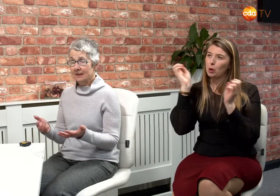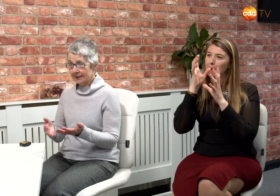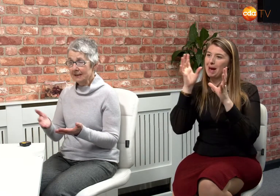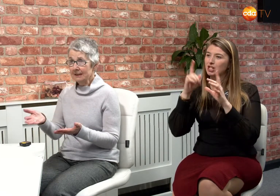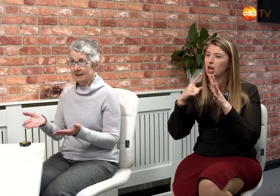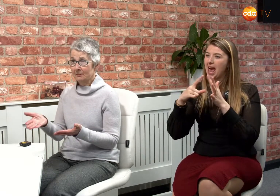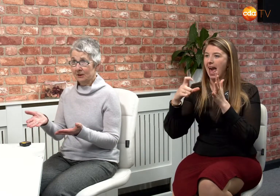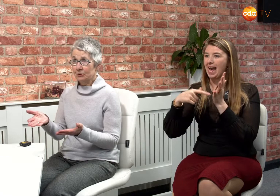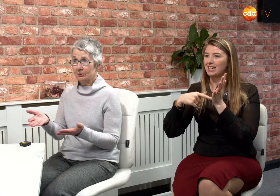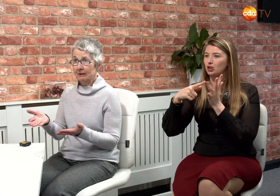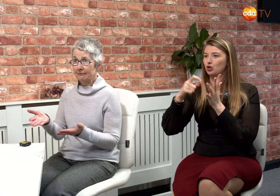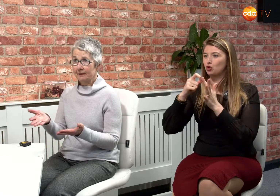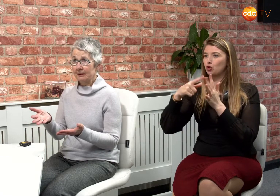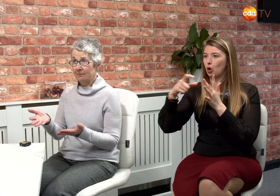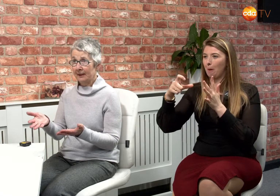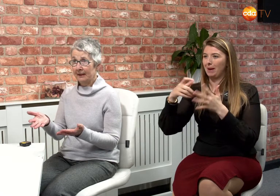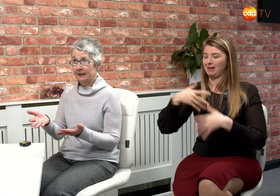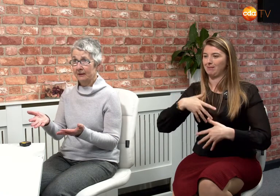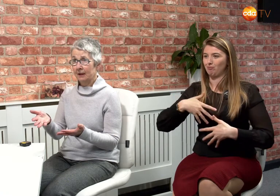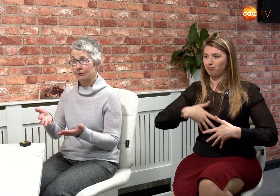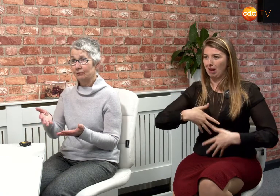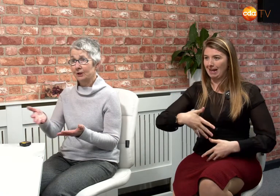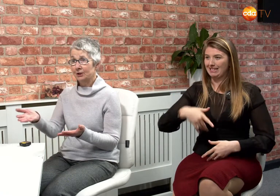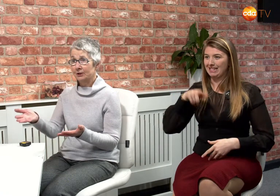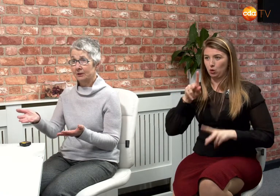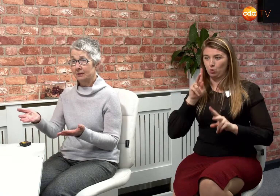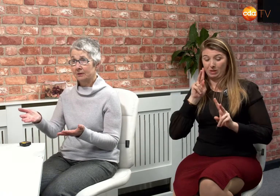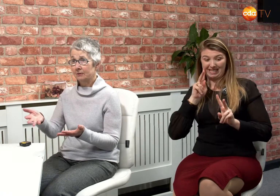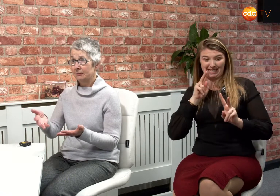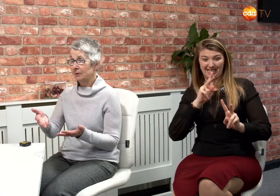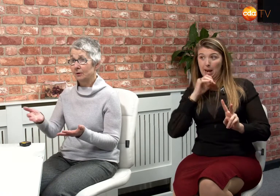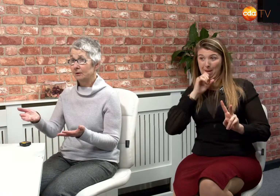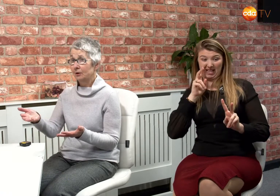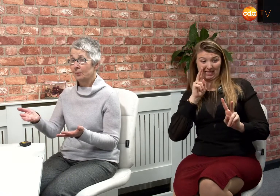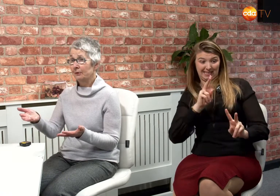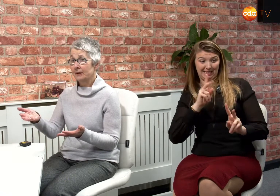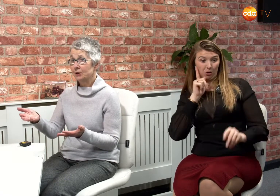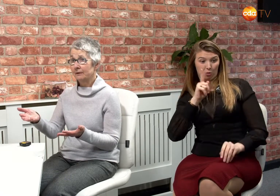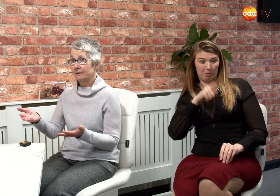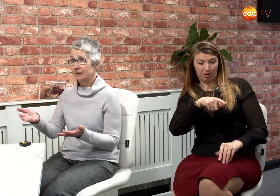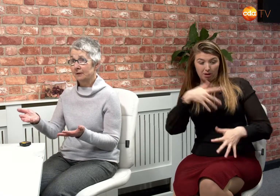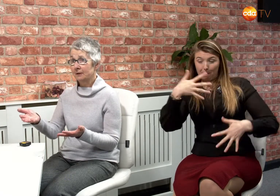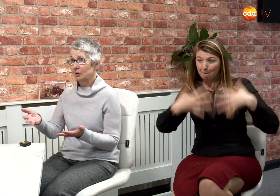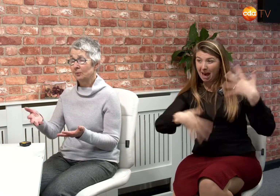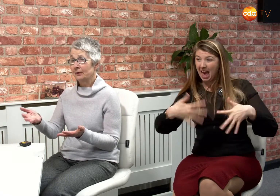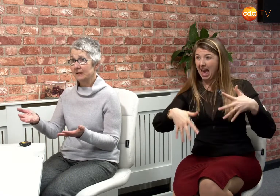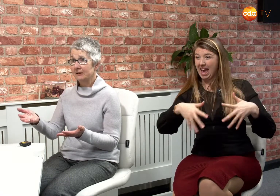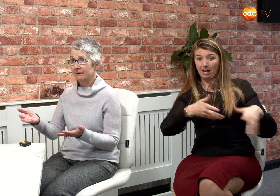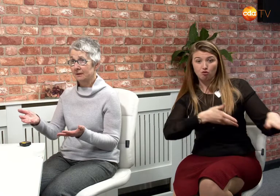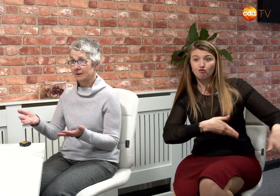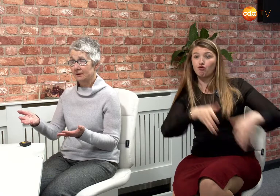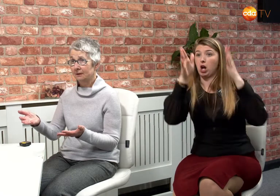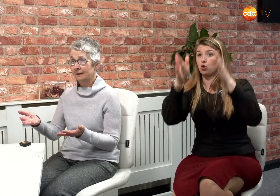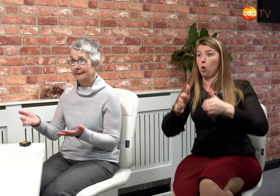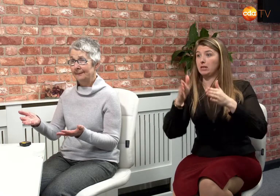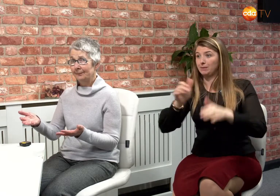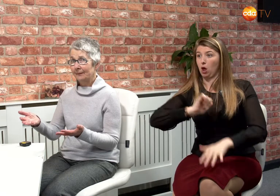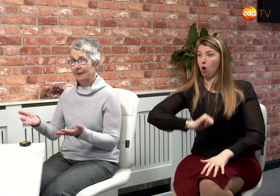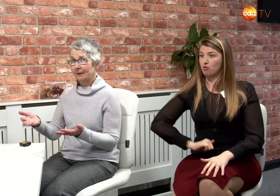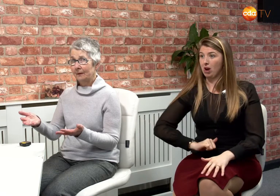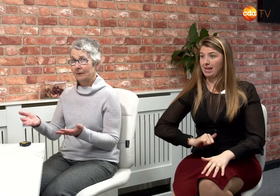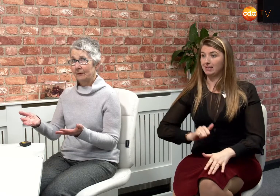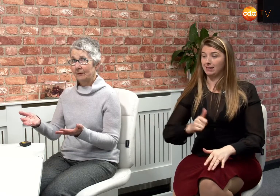pregnancy, seeing somebody you love in pain and rushed to an operating theatre.